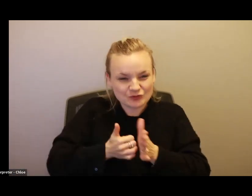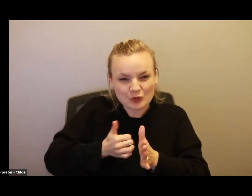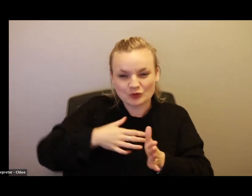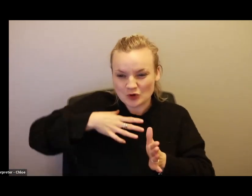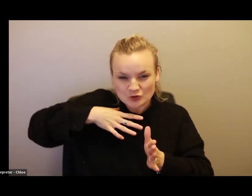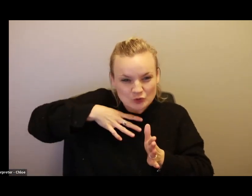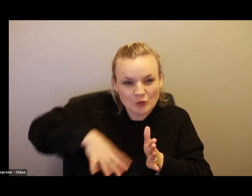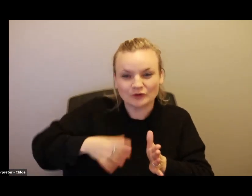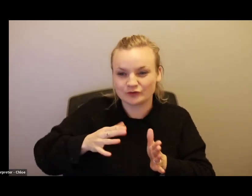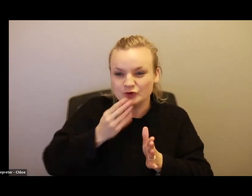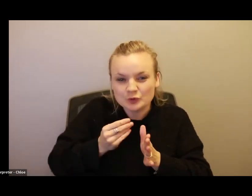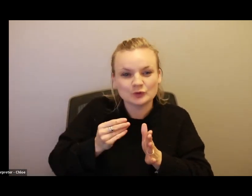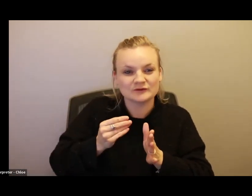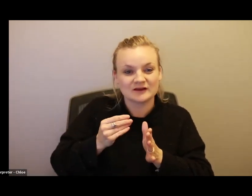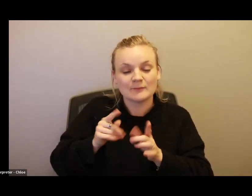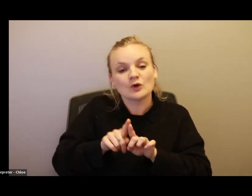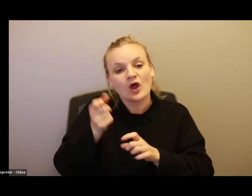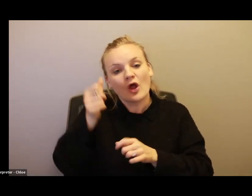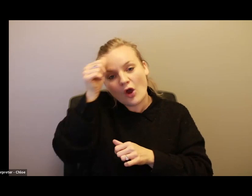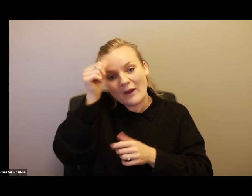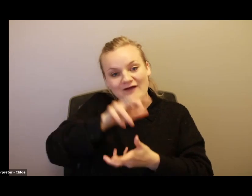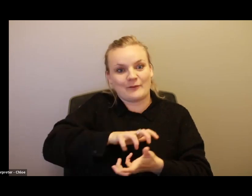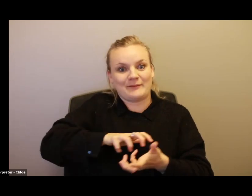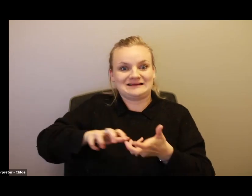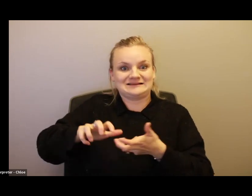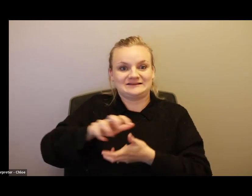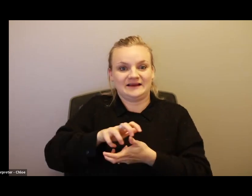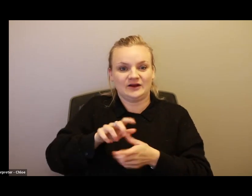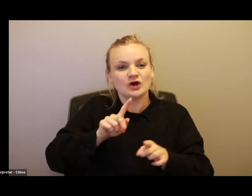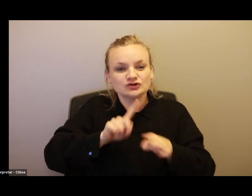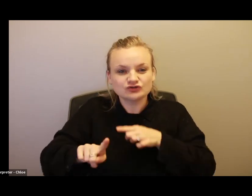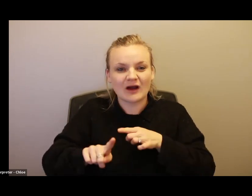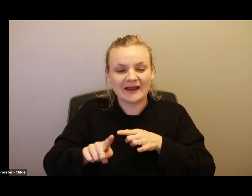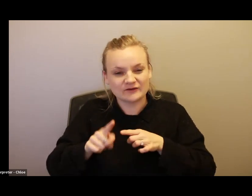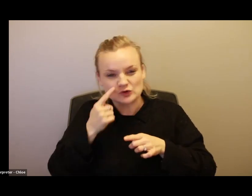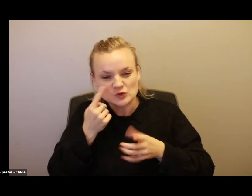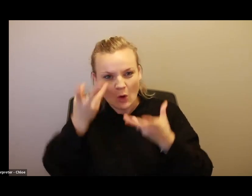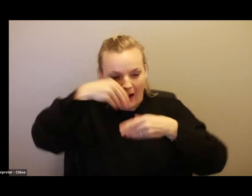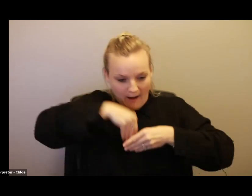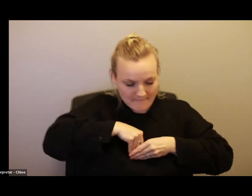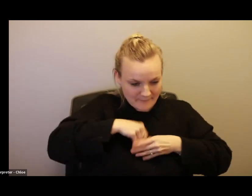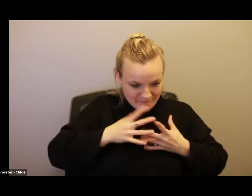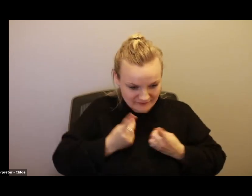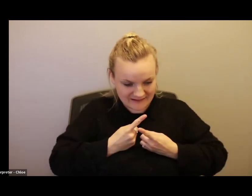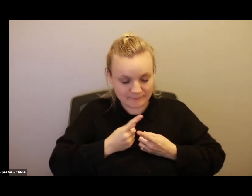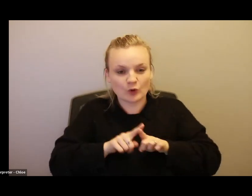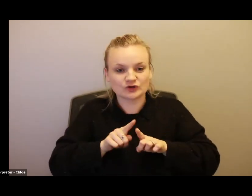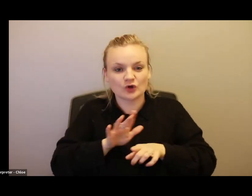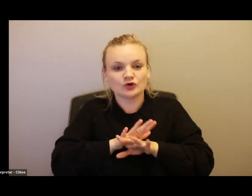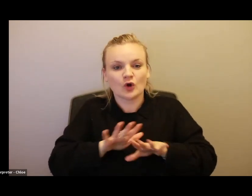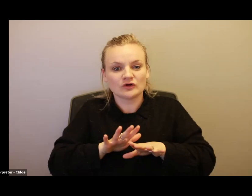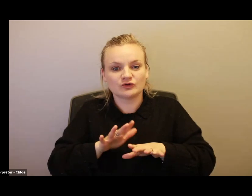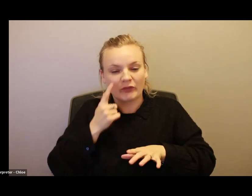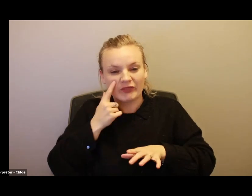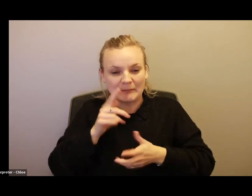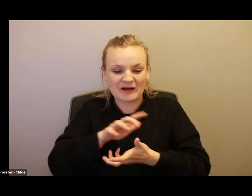they're also very aware of the complexities of trying to have ready-to-go tools, and at the same time not flattening the complexities that we